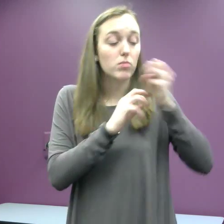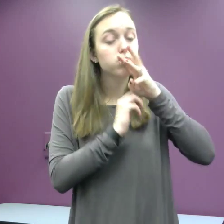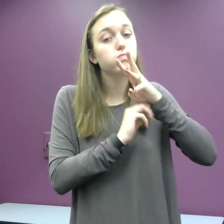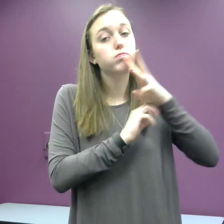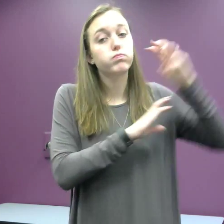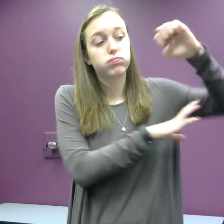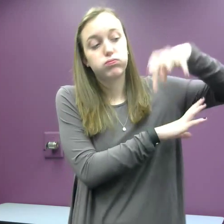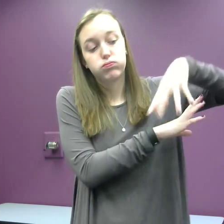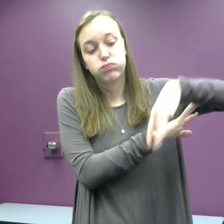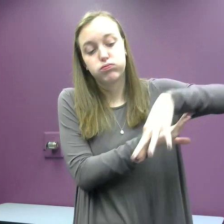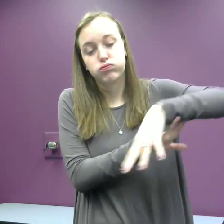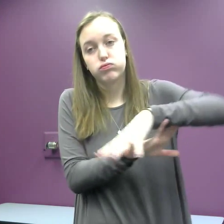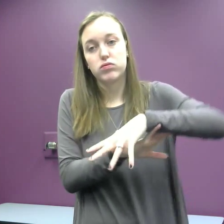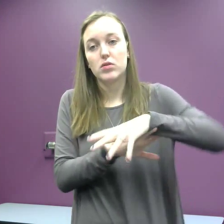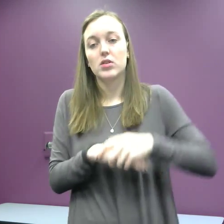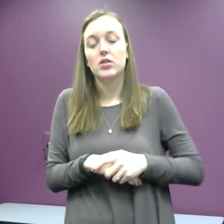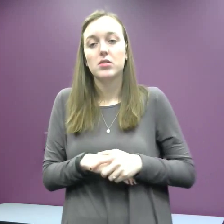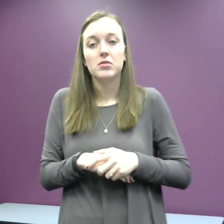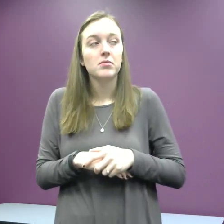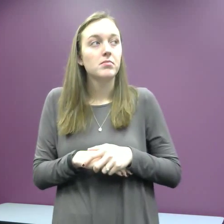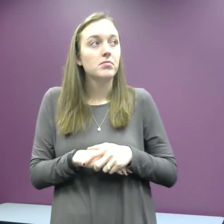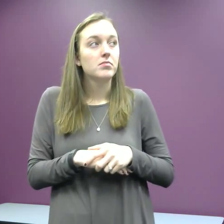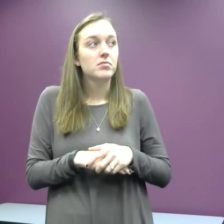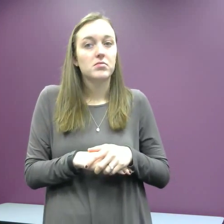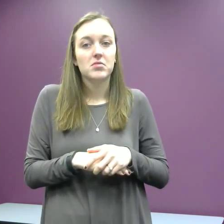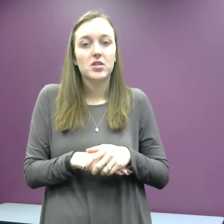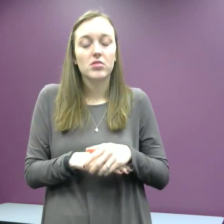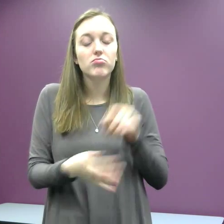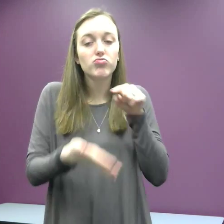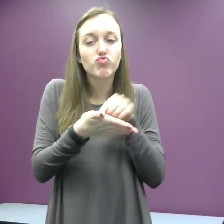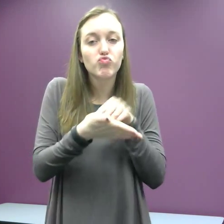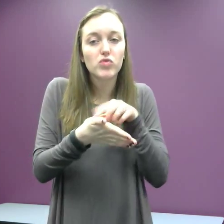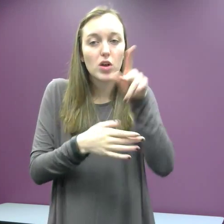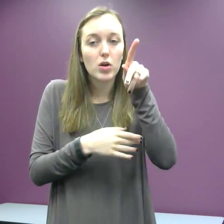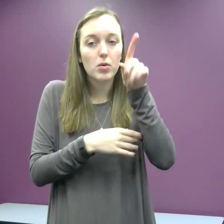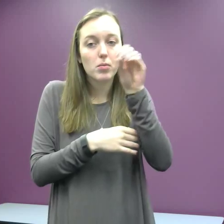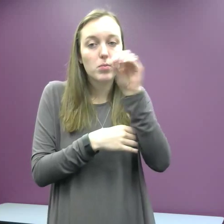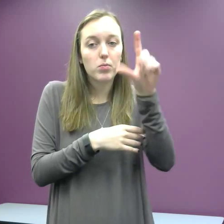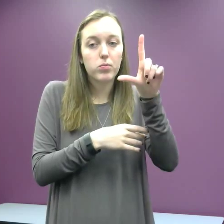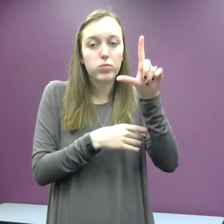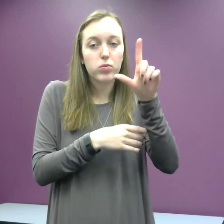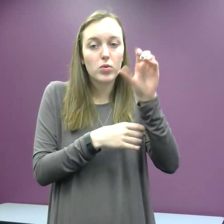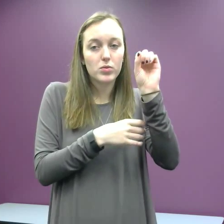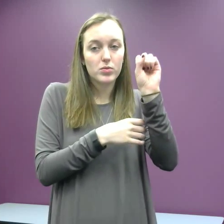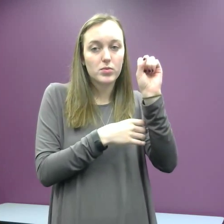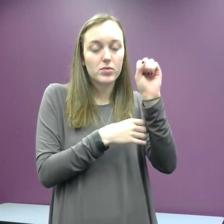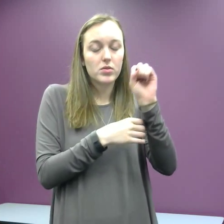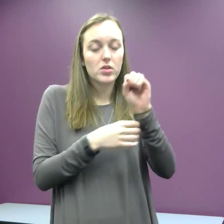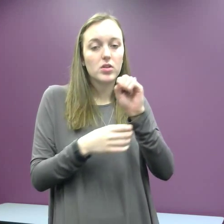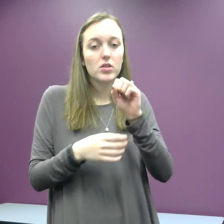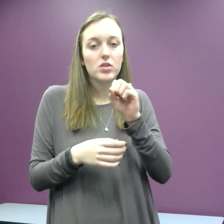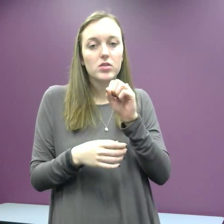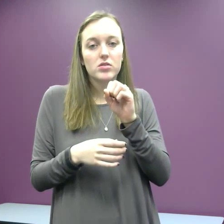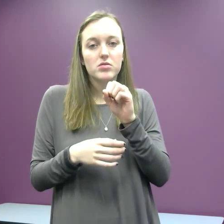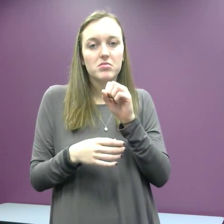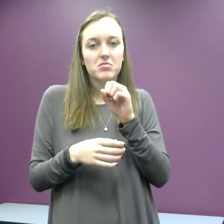of effect, you would put it on a pool suction spa return, so the water returns into the spa and flows over the edge into the